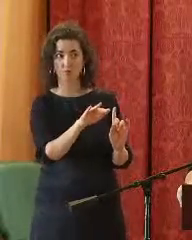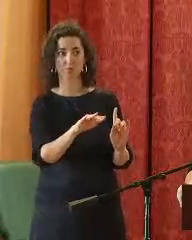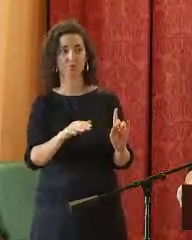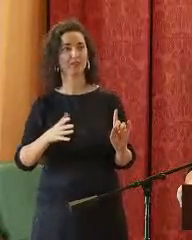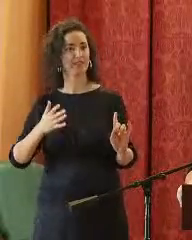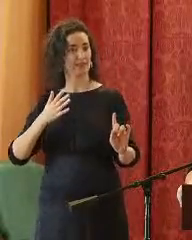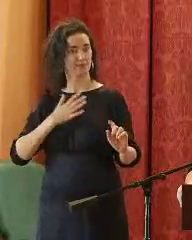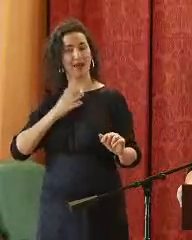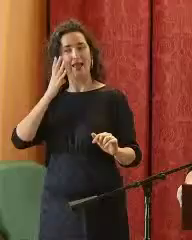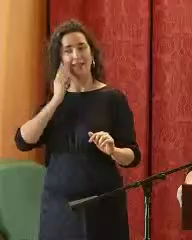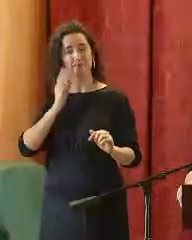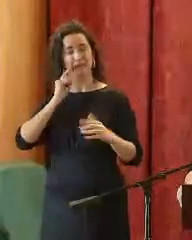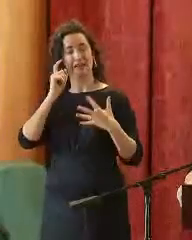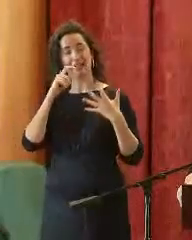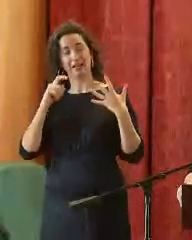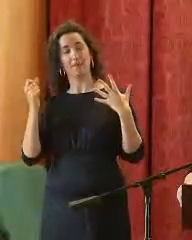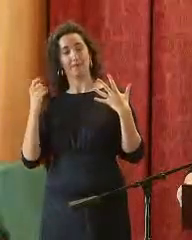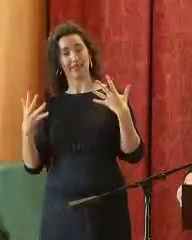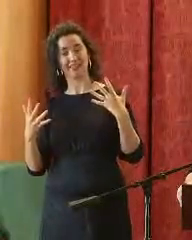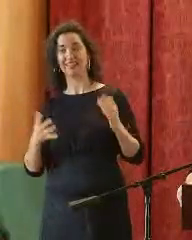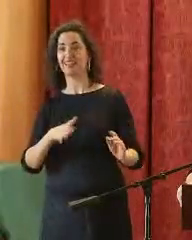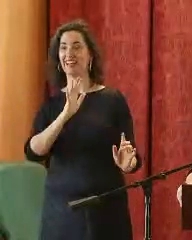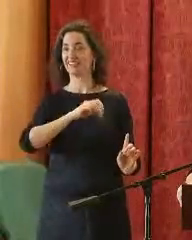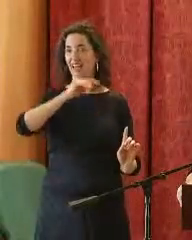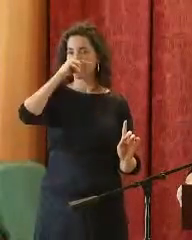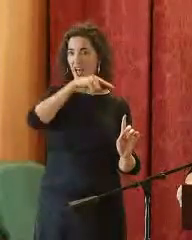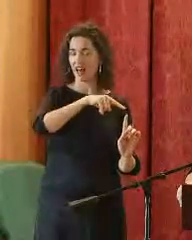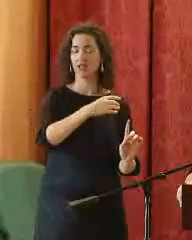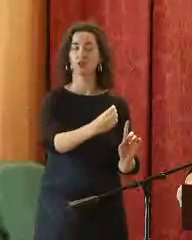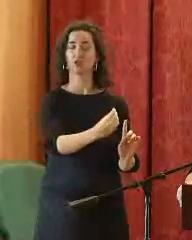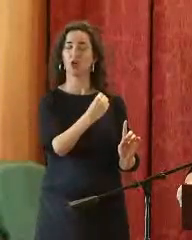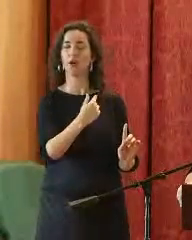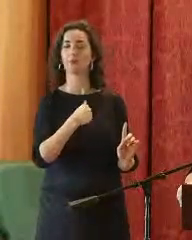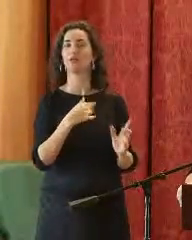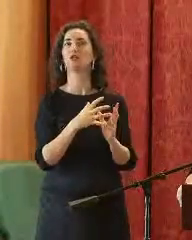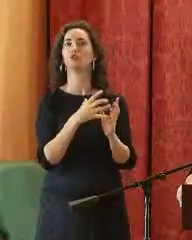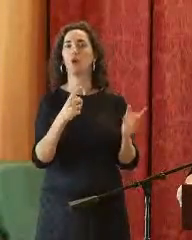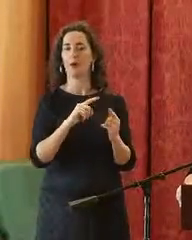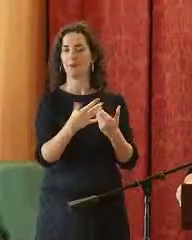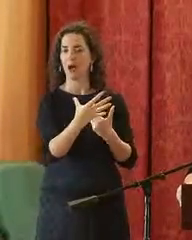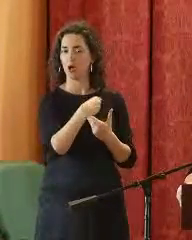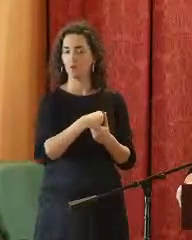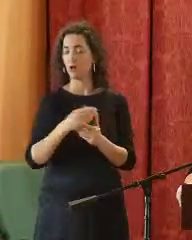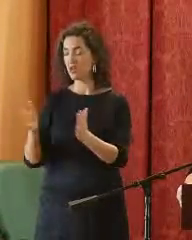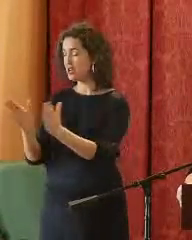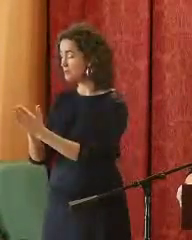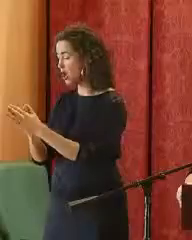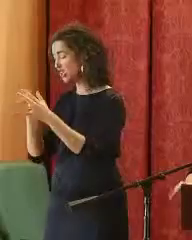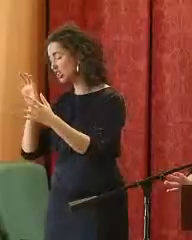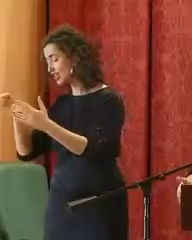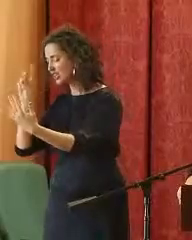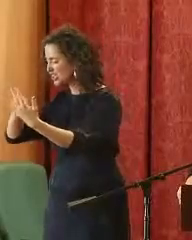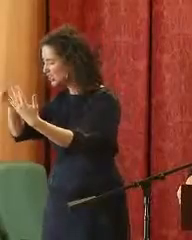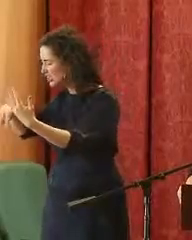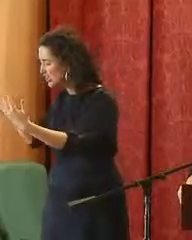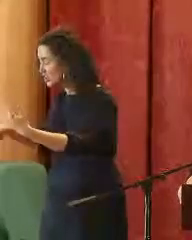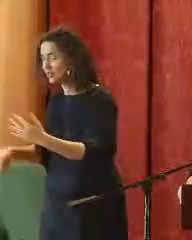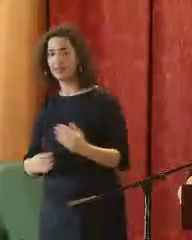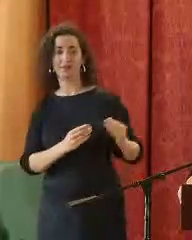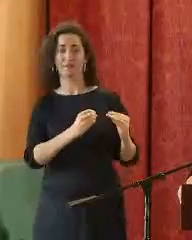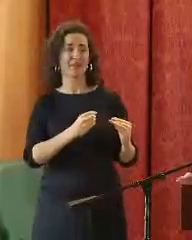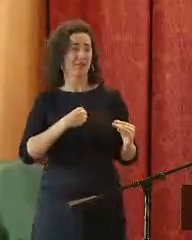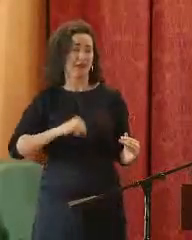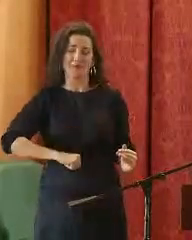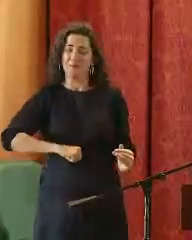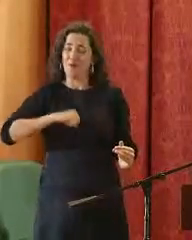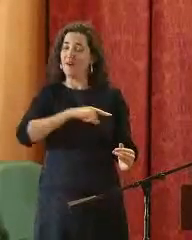my experiences, this child has taught me more about autism than any textbook ever could. And I'm so incredibly proud of